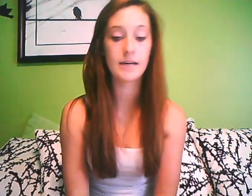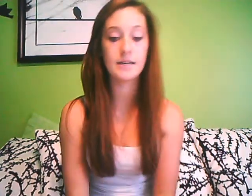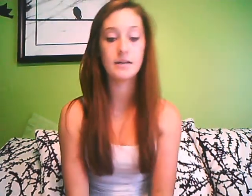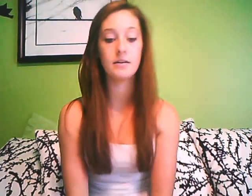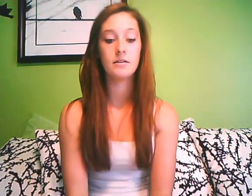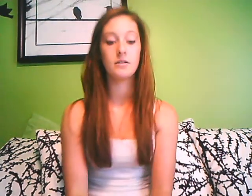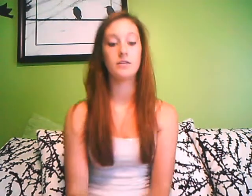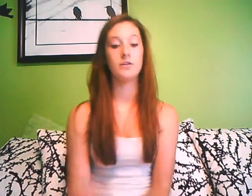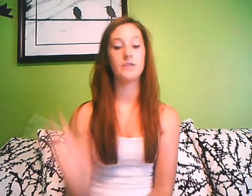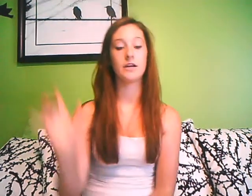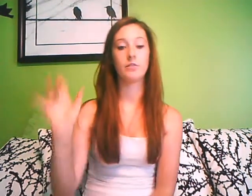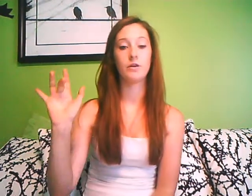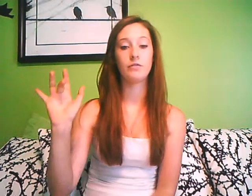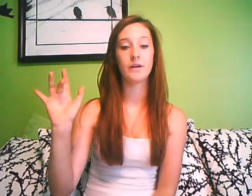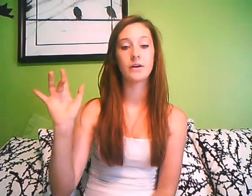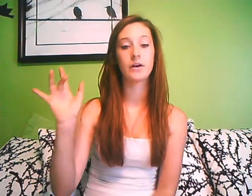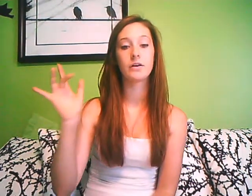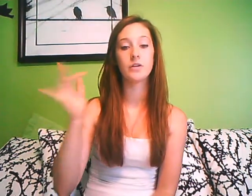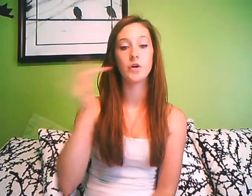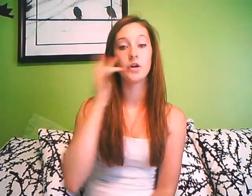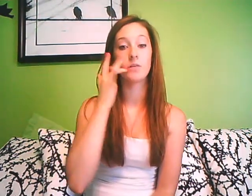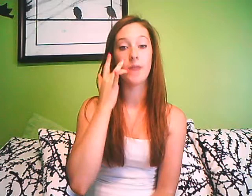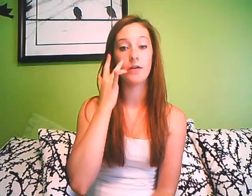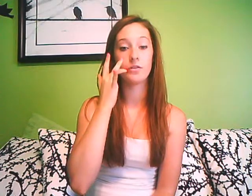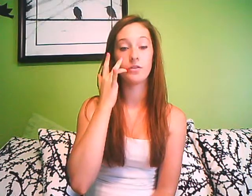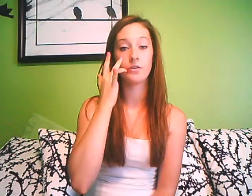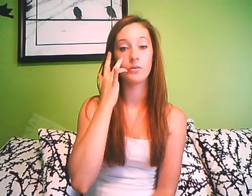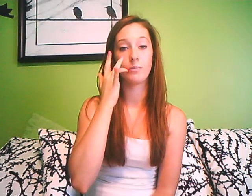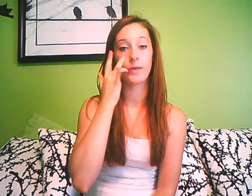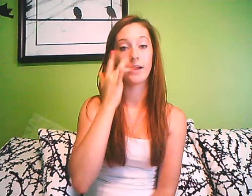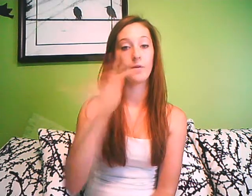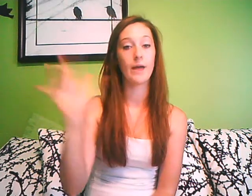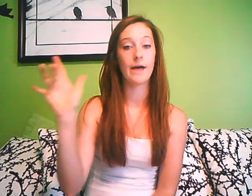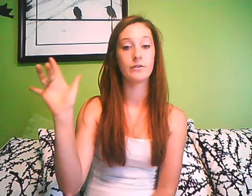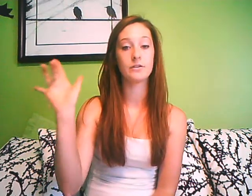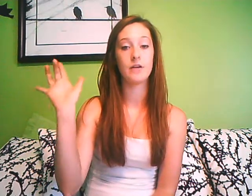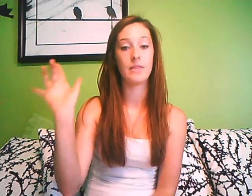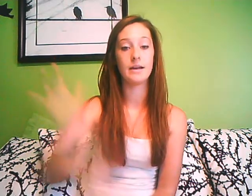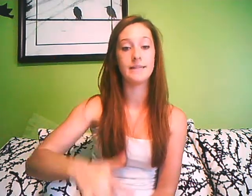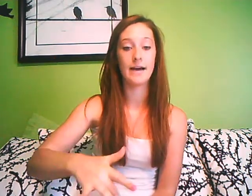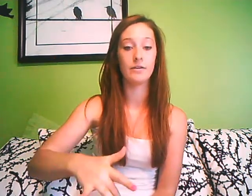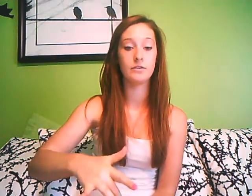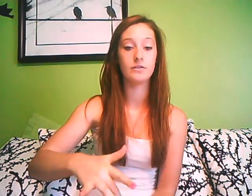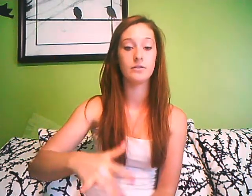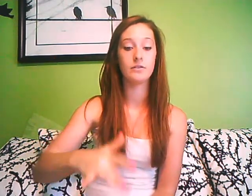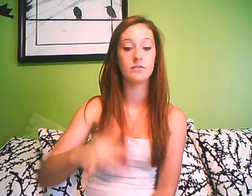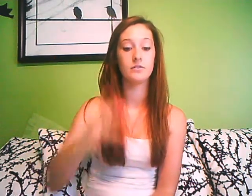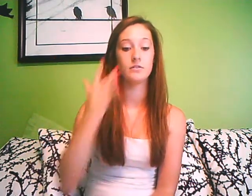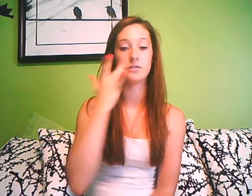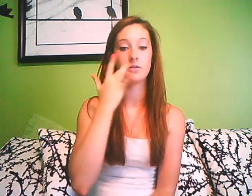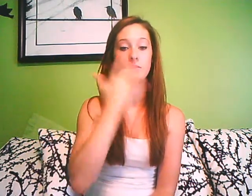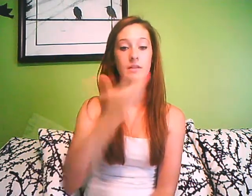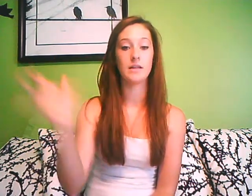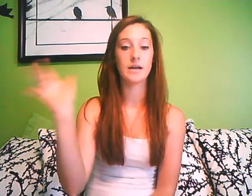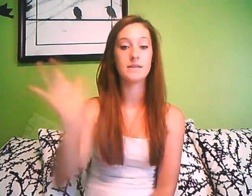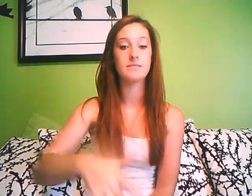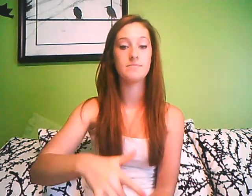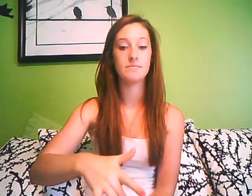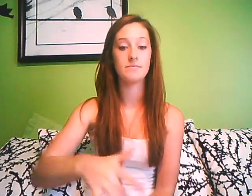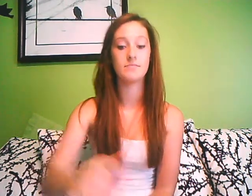Lucky, you take your middle finger, you go to your mouth, bring it around, and then down. So lucky.